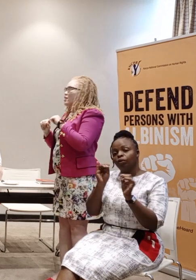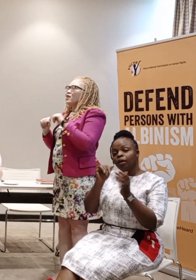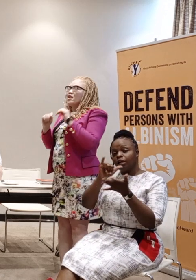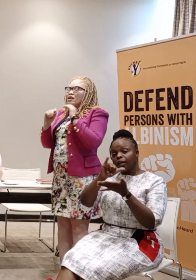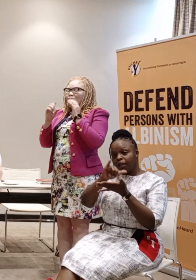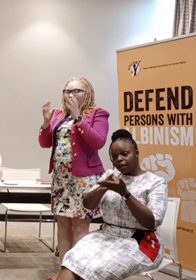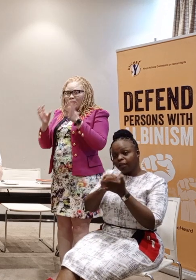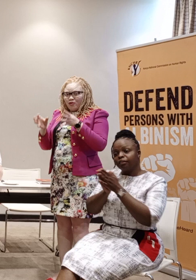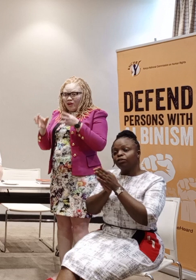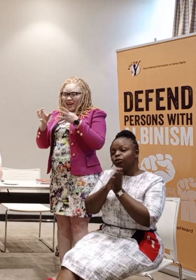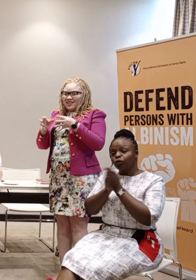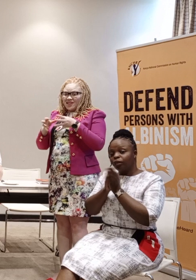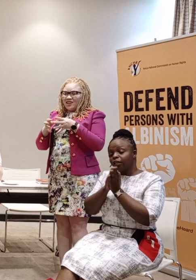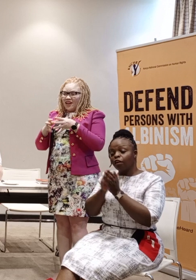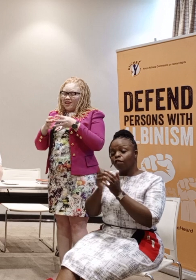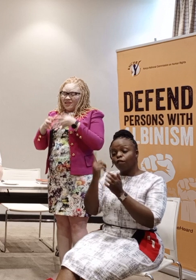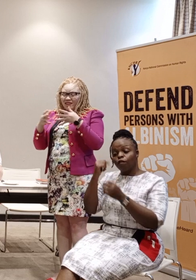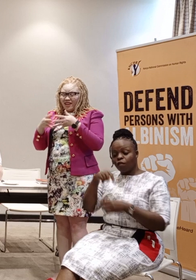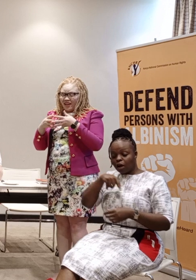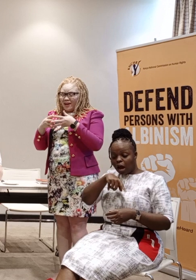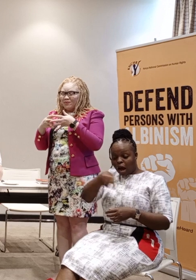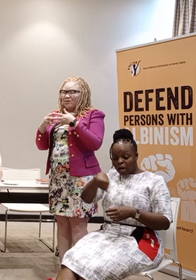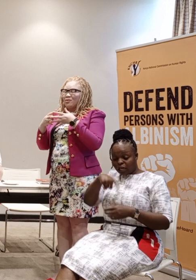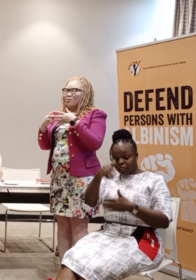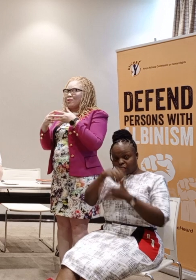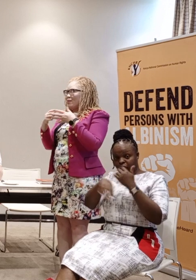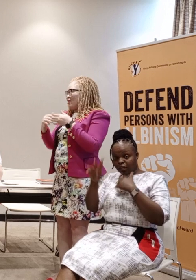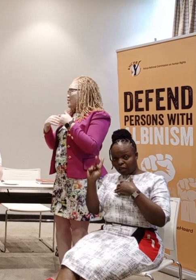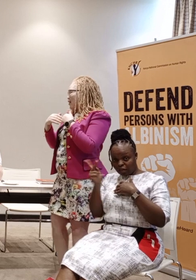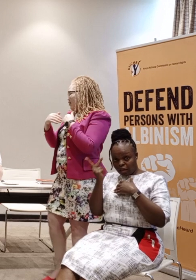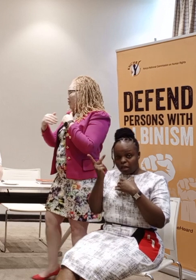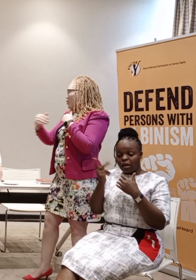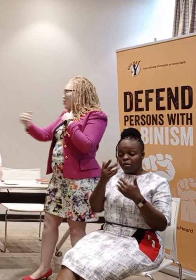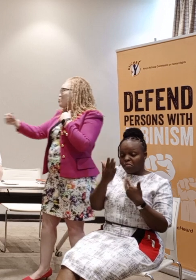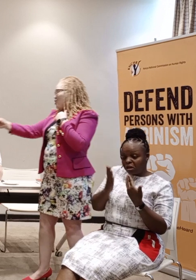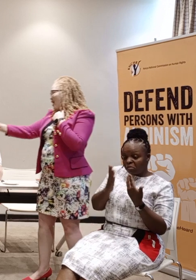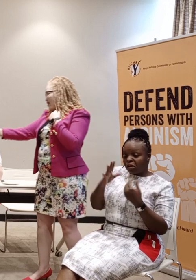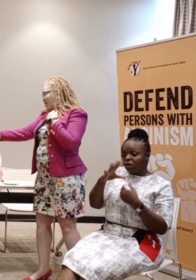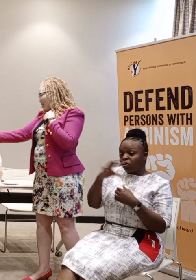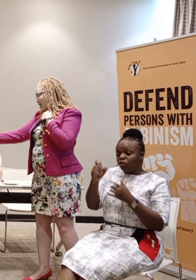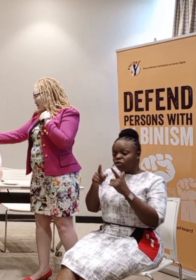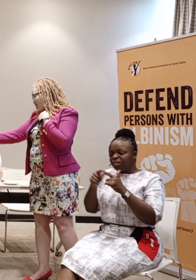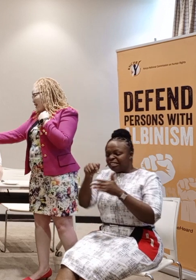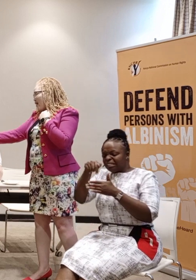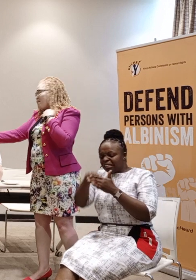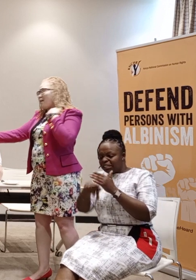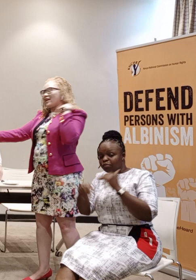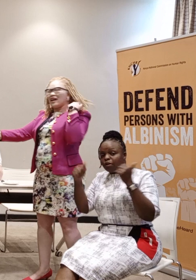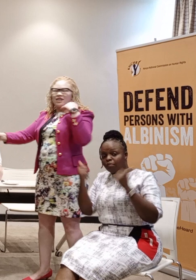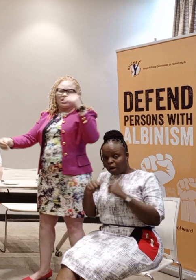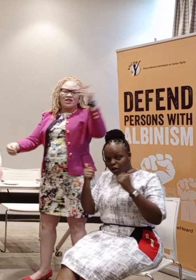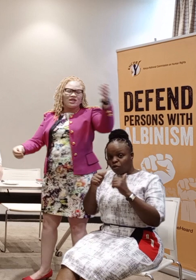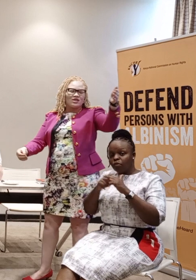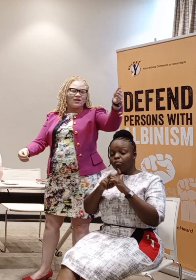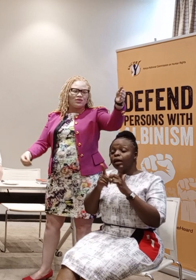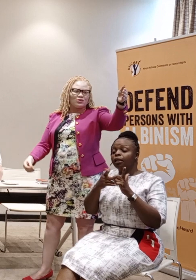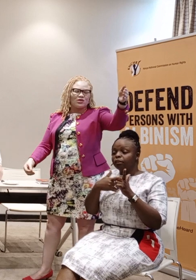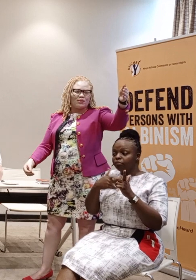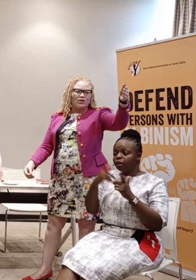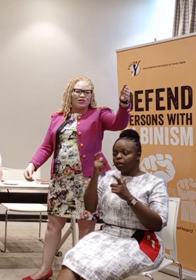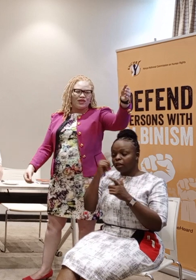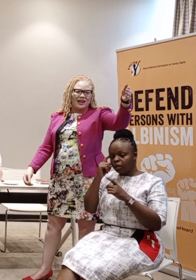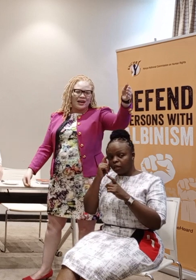that for us here in Kenya, we may not have gone to that extent. But I think he's the